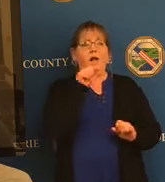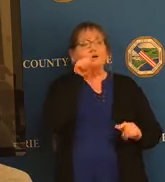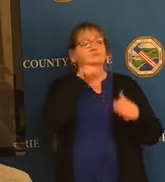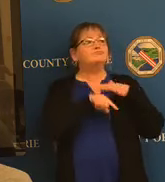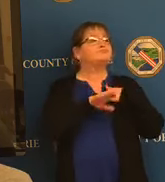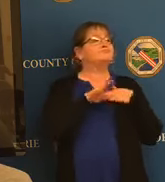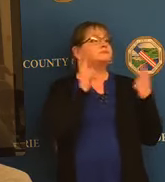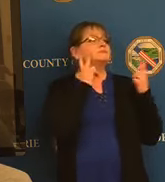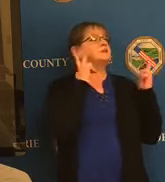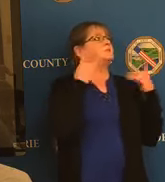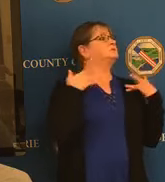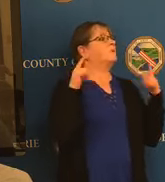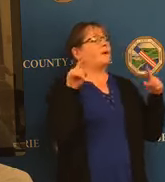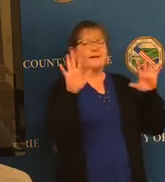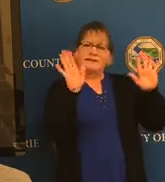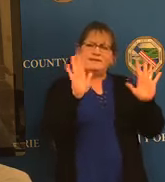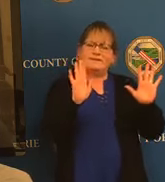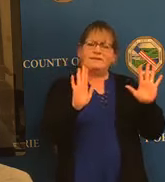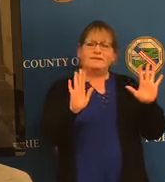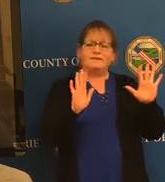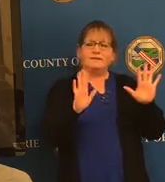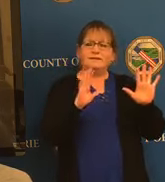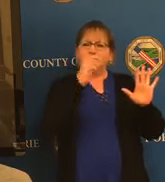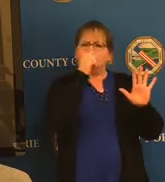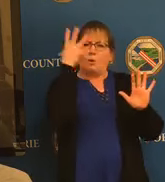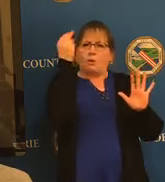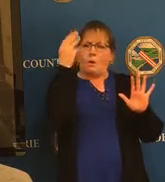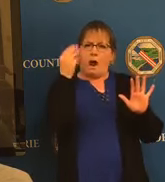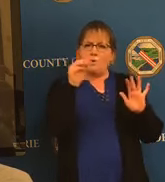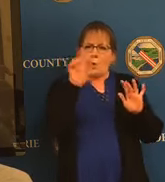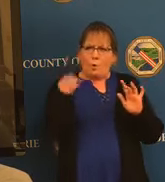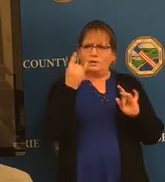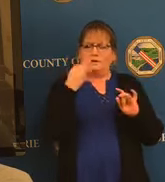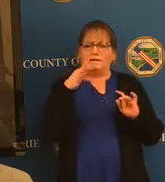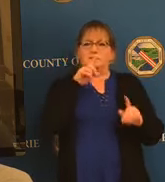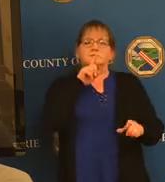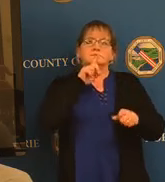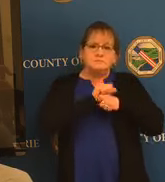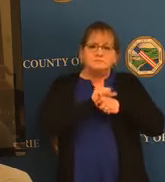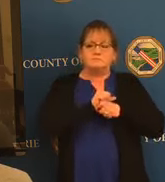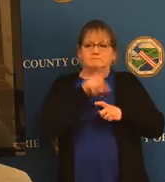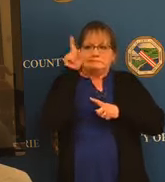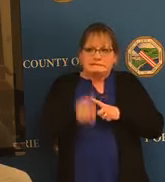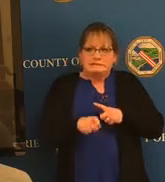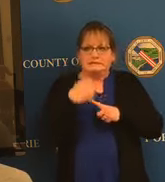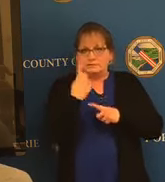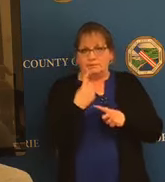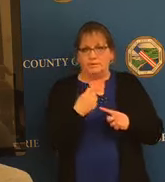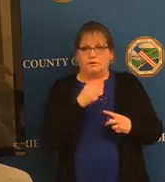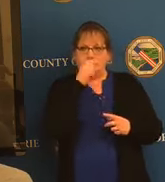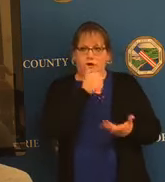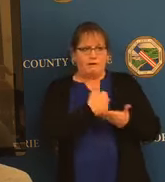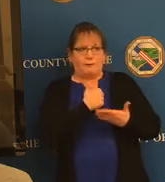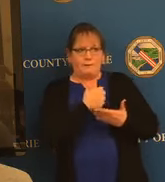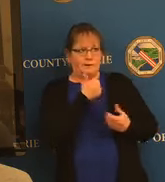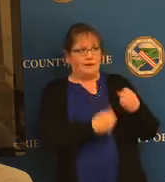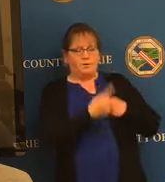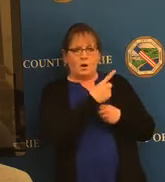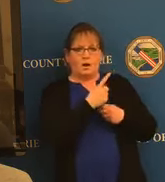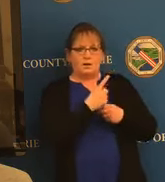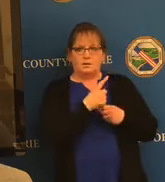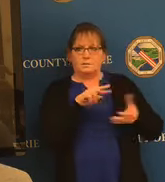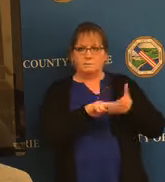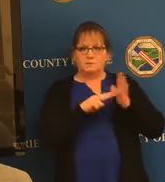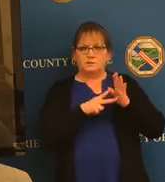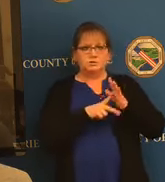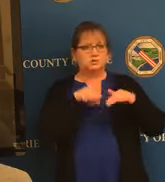once again telling folks, don't go out unless you absolutely need to. You're not doing yourself a favor, you're exposing